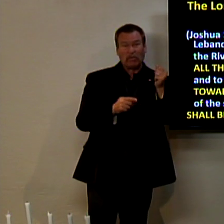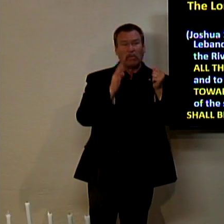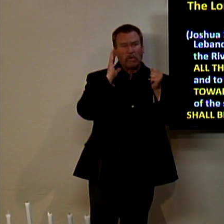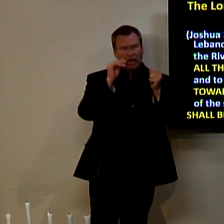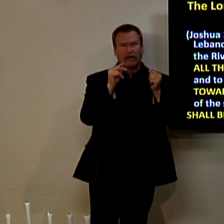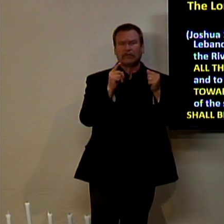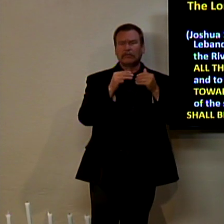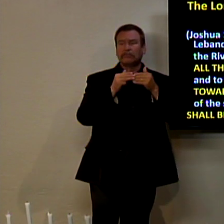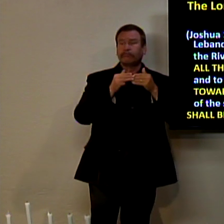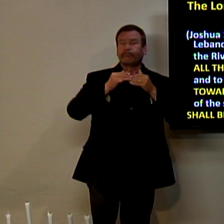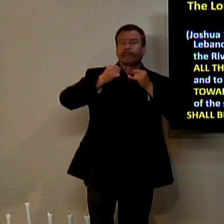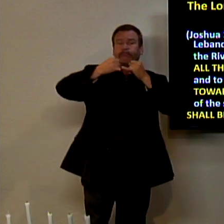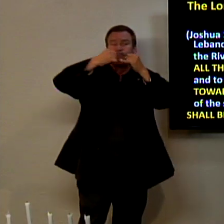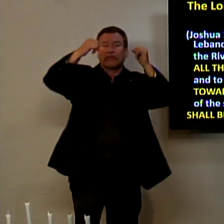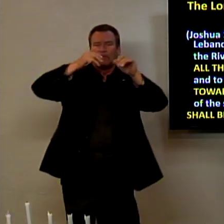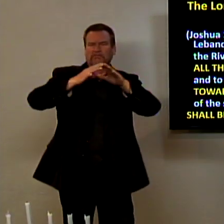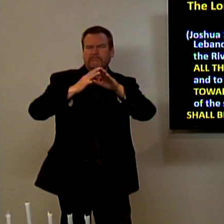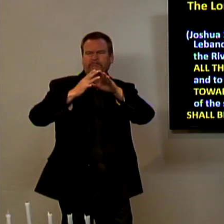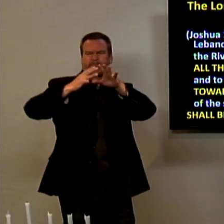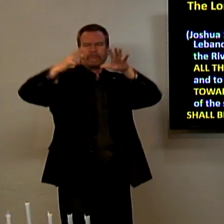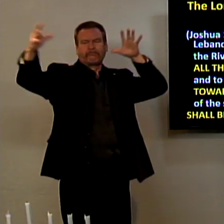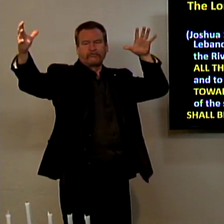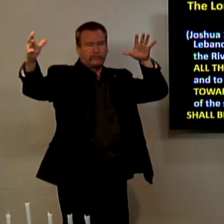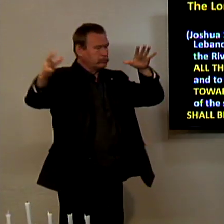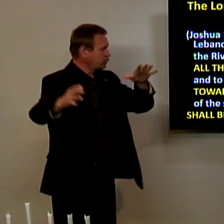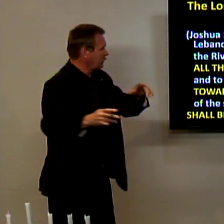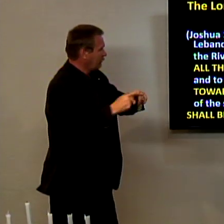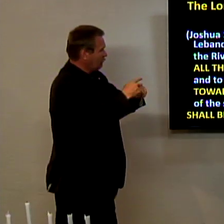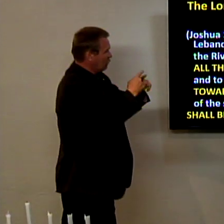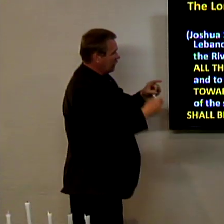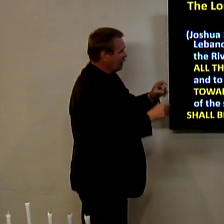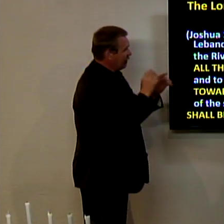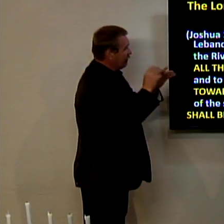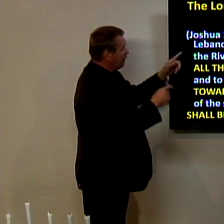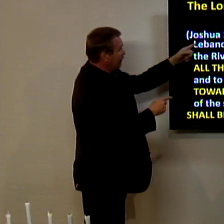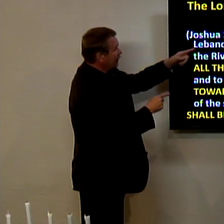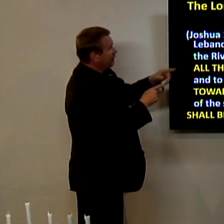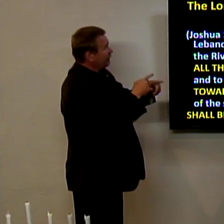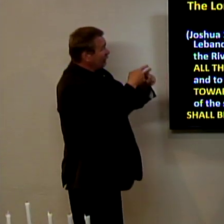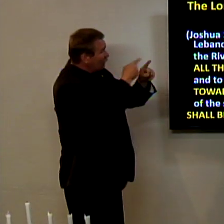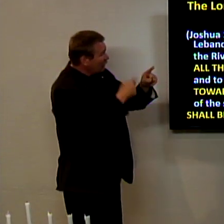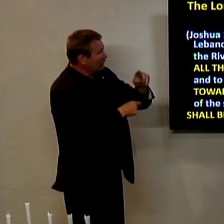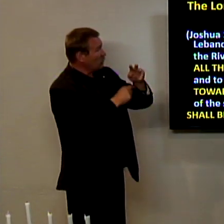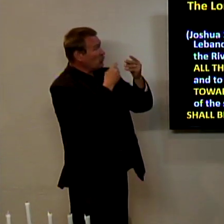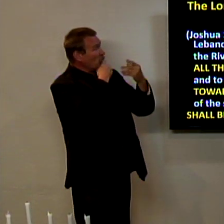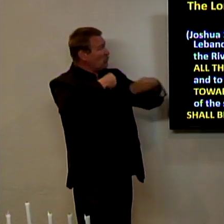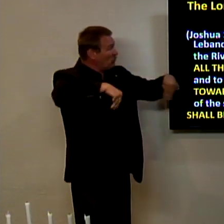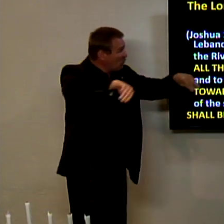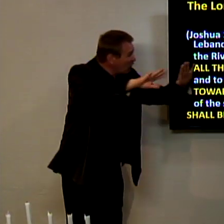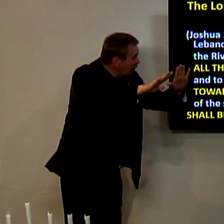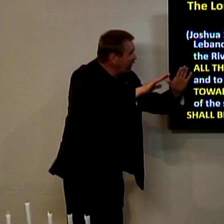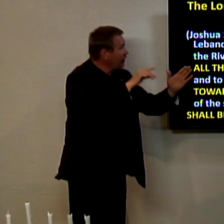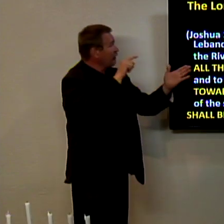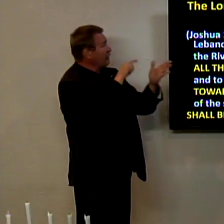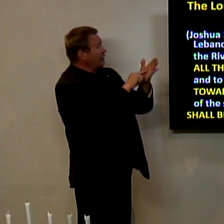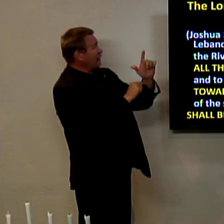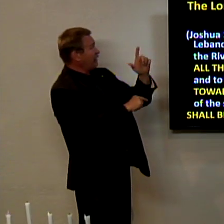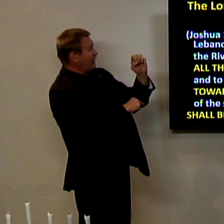Now we see that the Lord told Joshua, he told him what the great boundaries of this land would be.